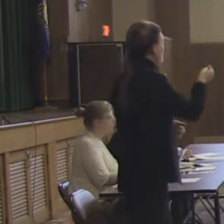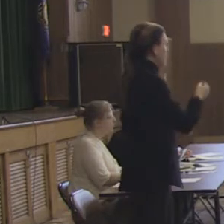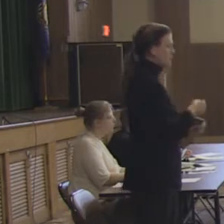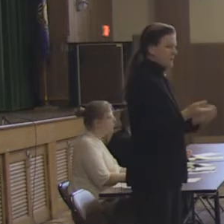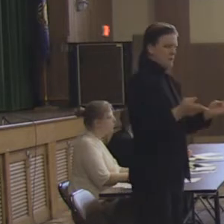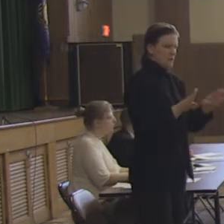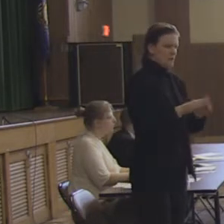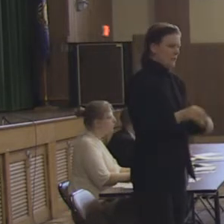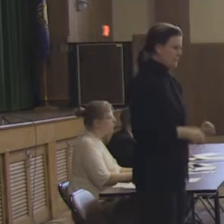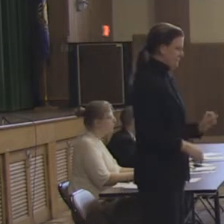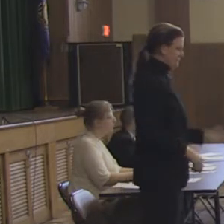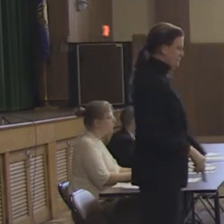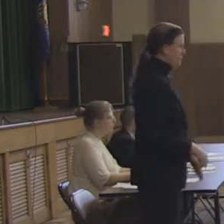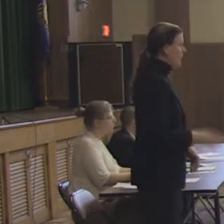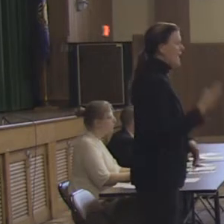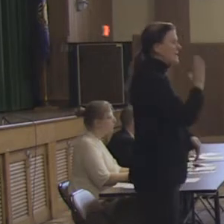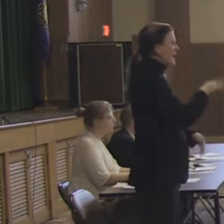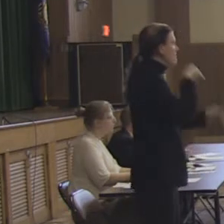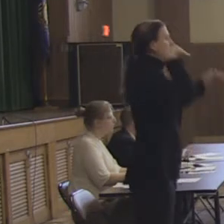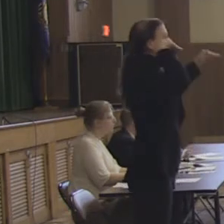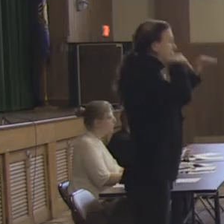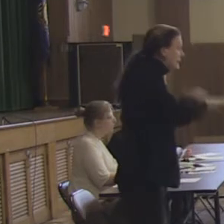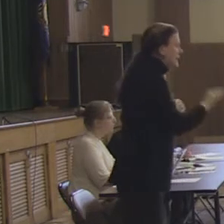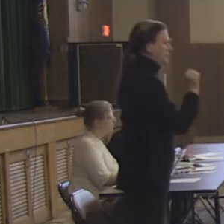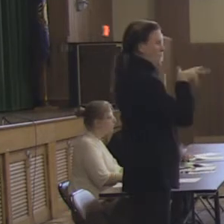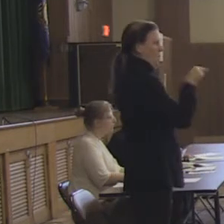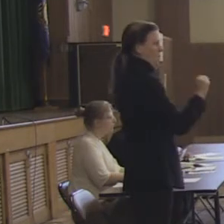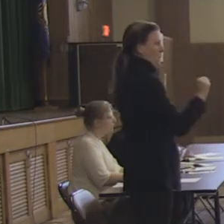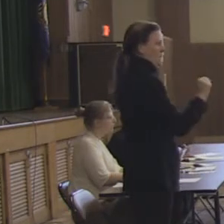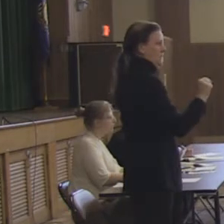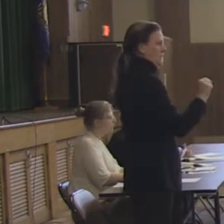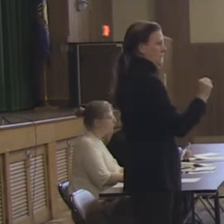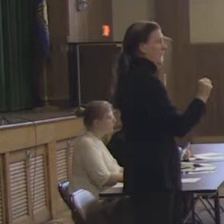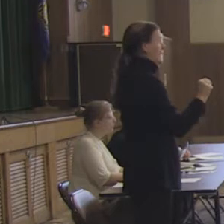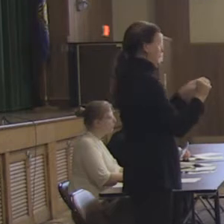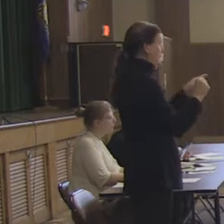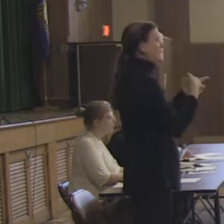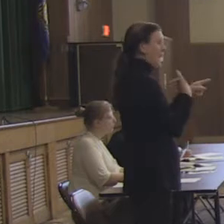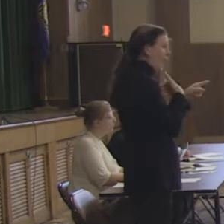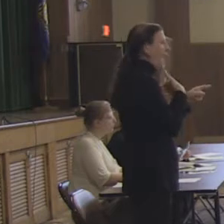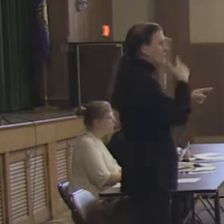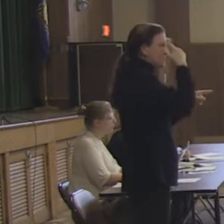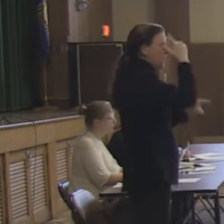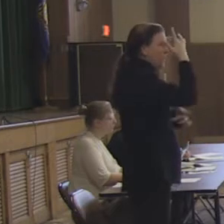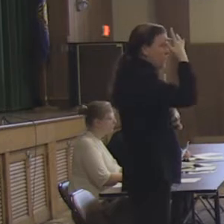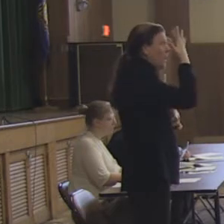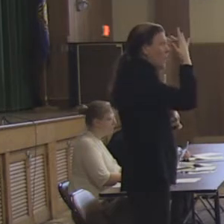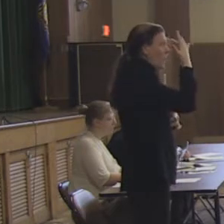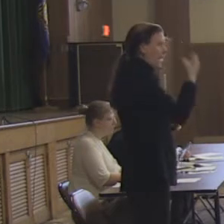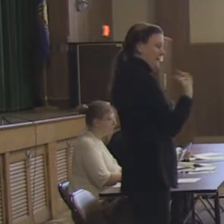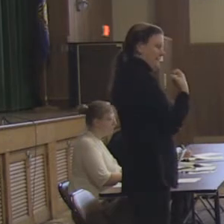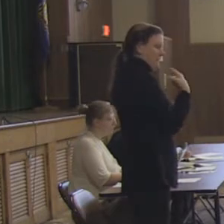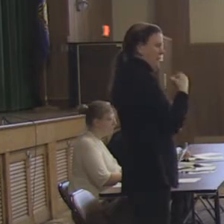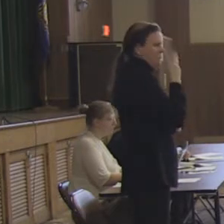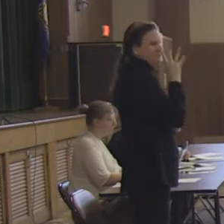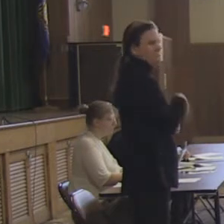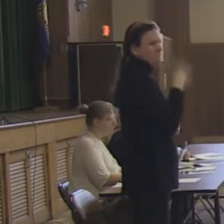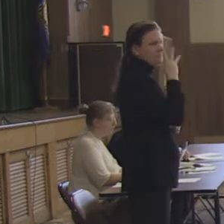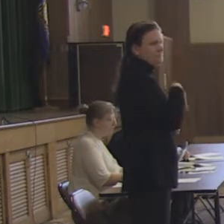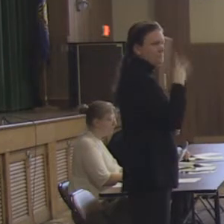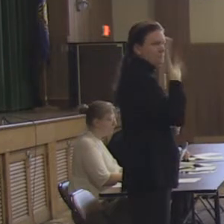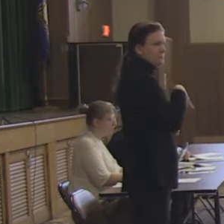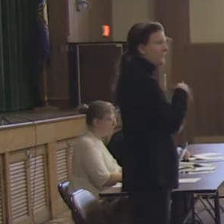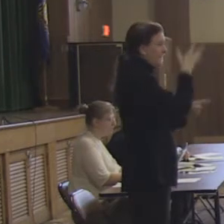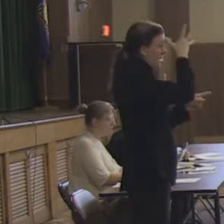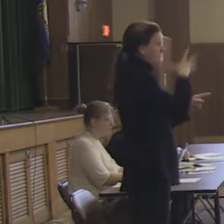set foot inside that man's apartment. And that man had behavior problems because he wasn't taking his meds, and that